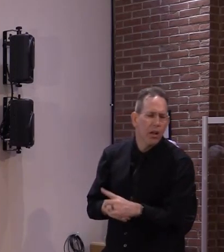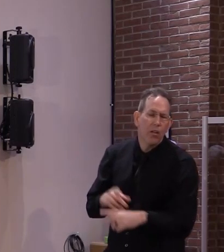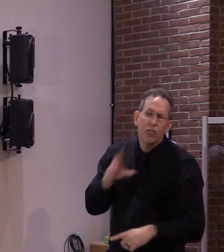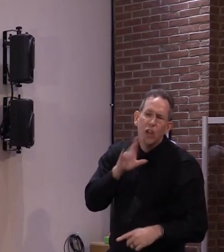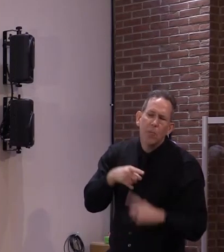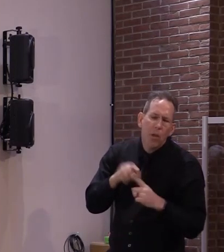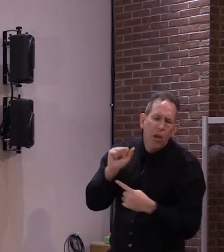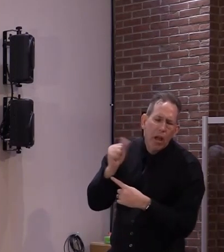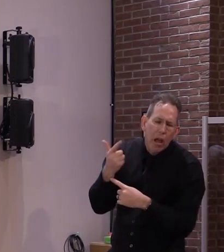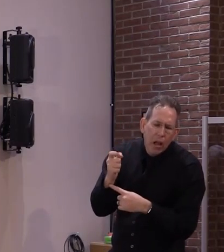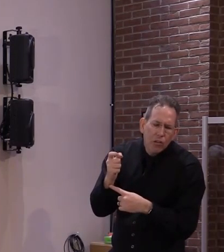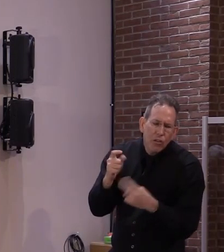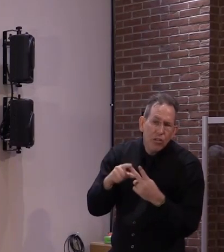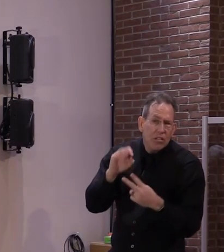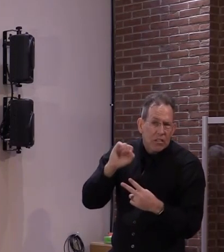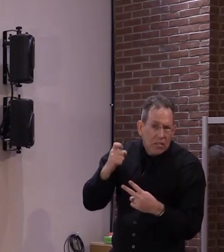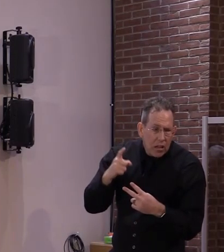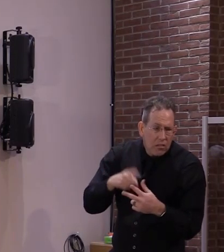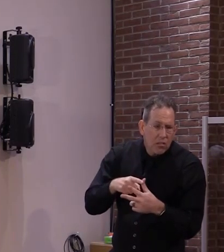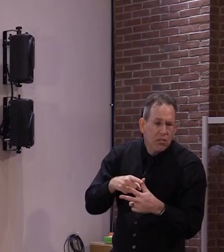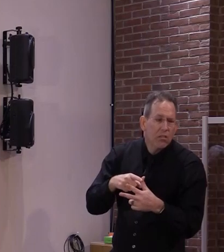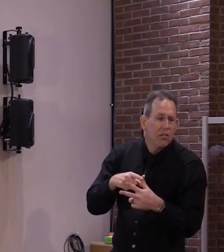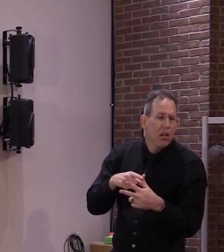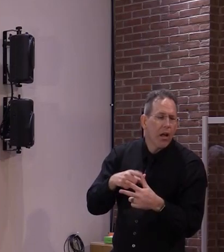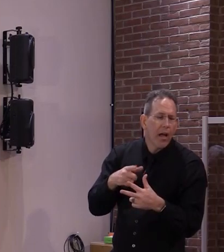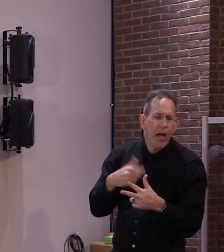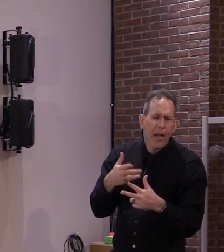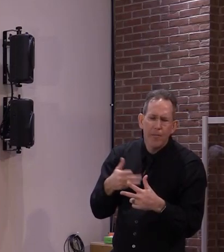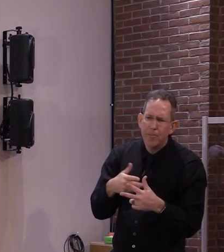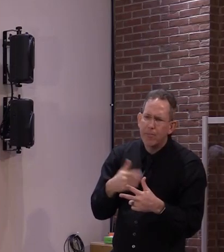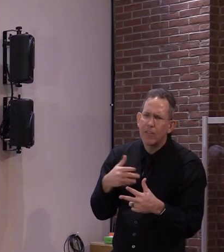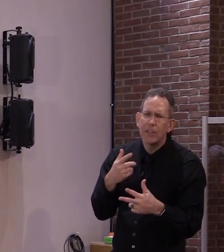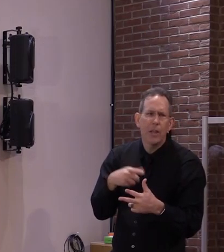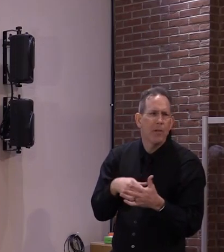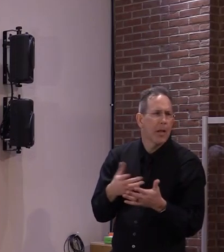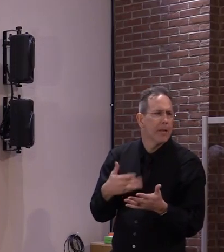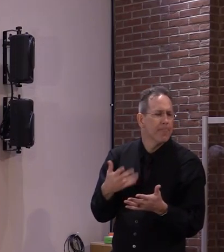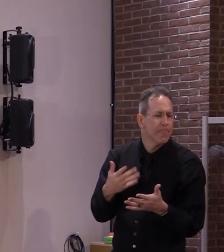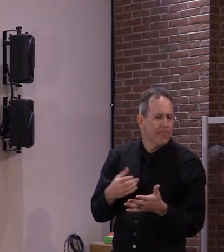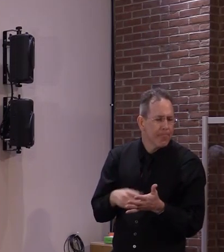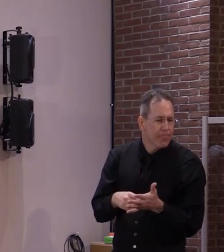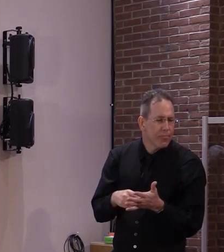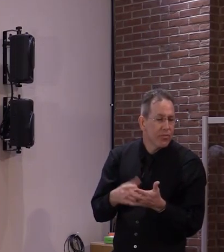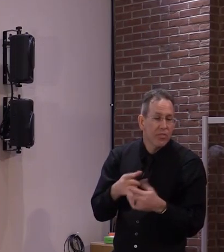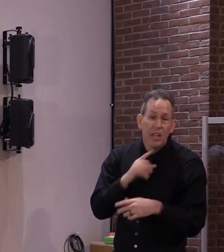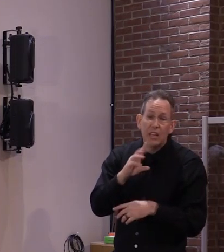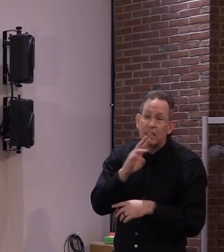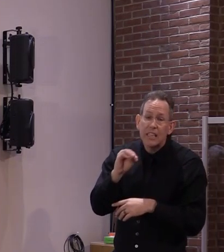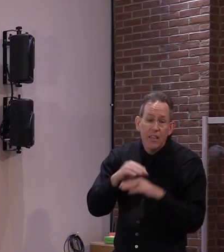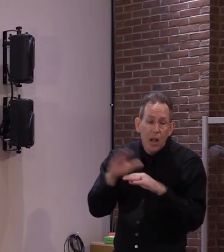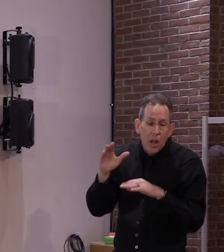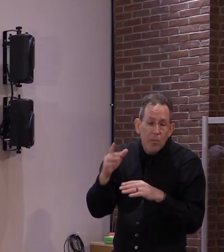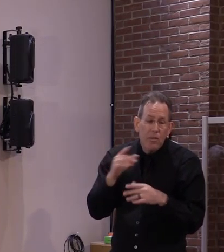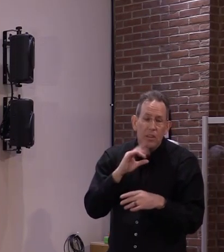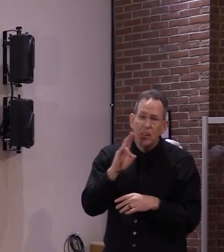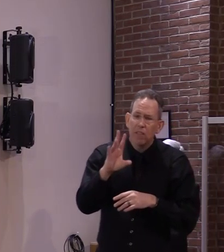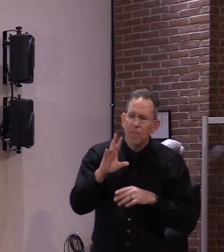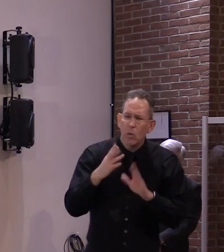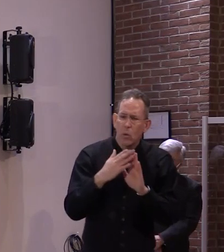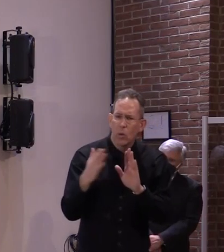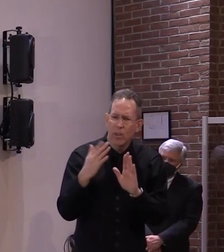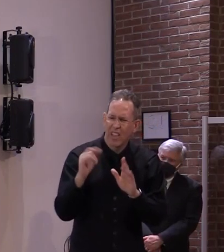have 75 plus men, 60 to 74. So I couldn't evaluate the progress of the specifically